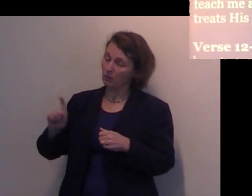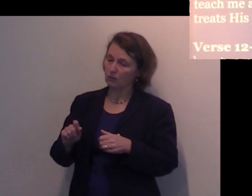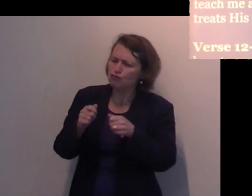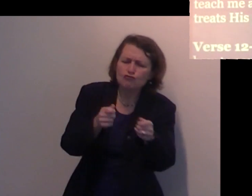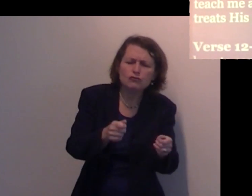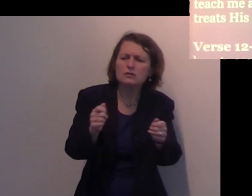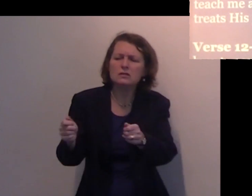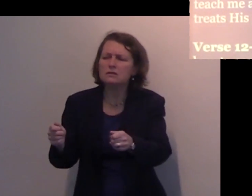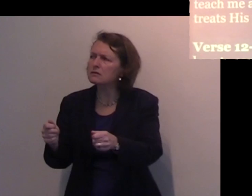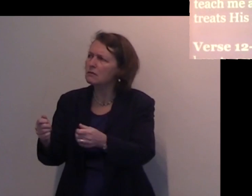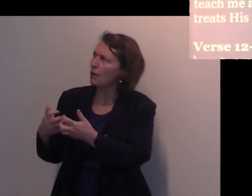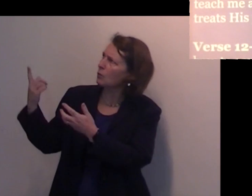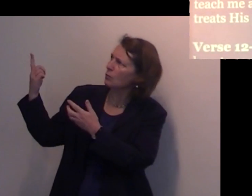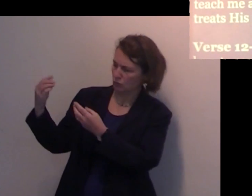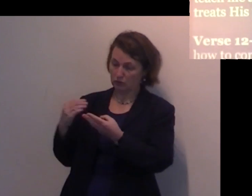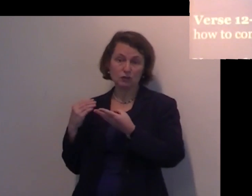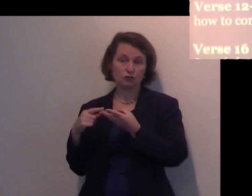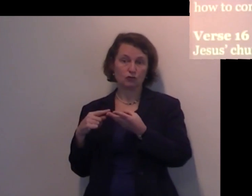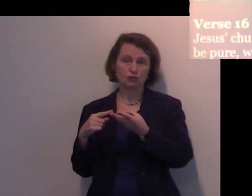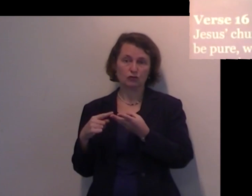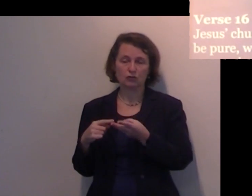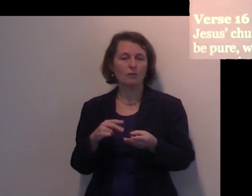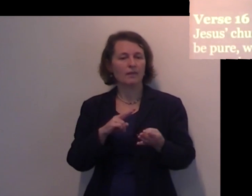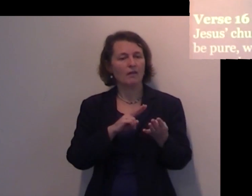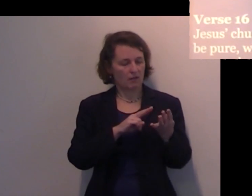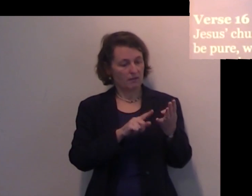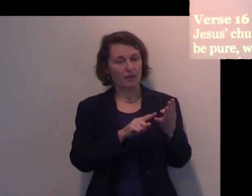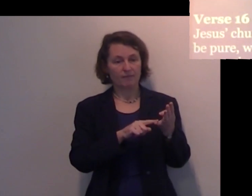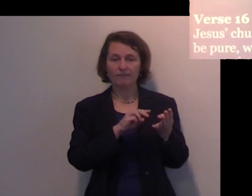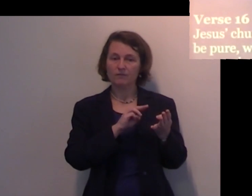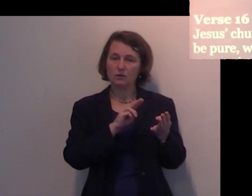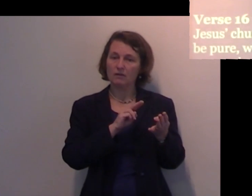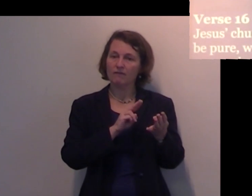Verses 12 to 13.